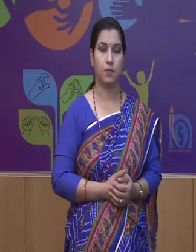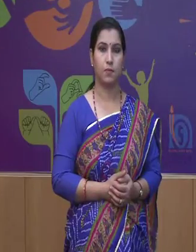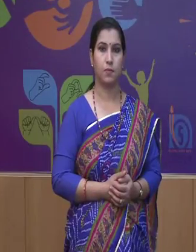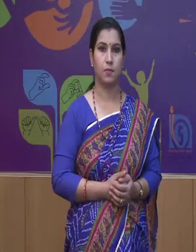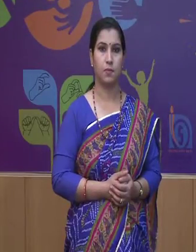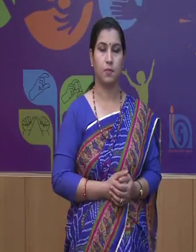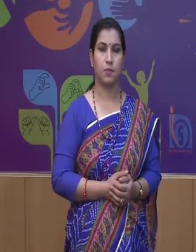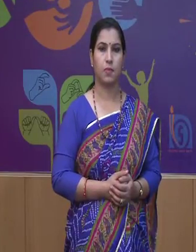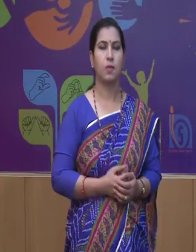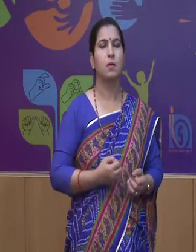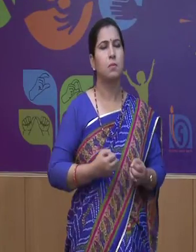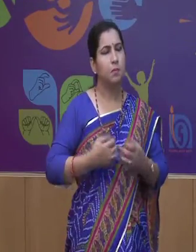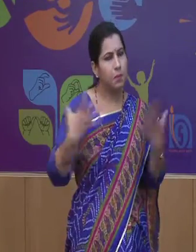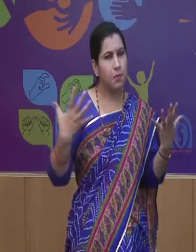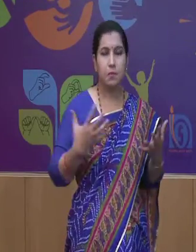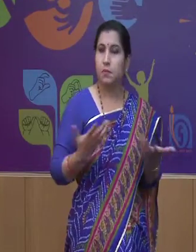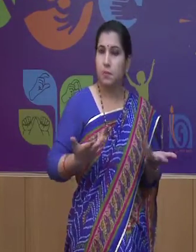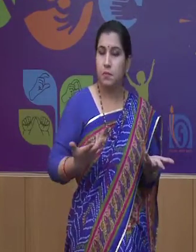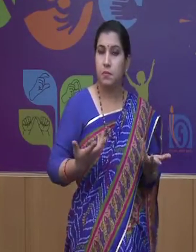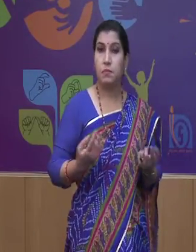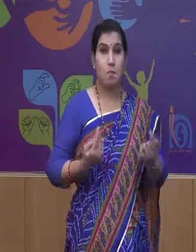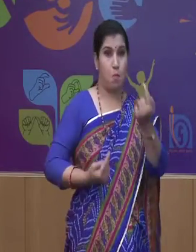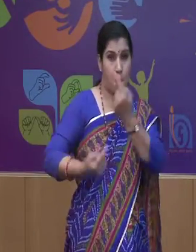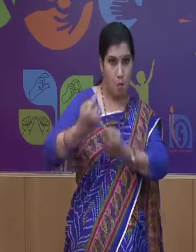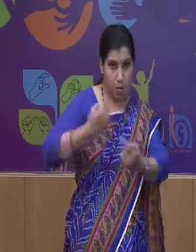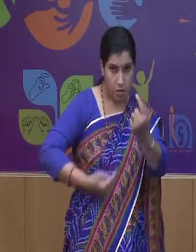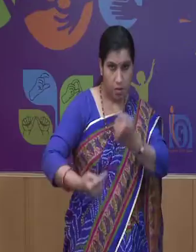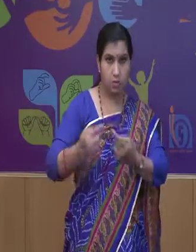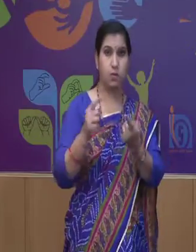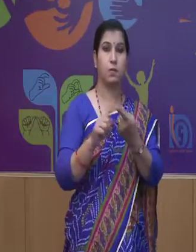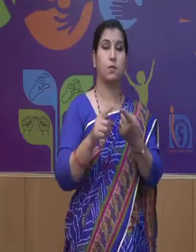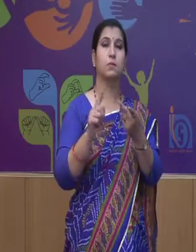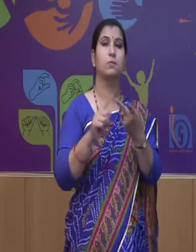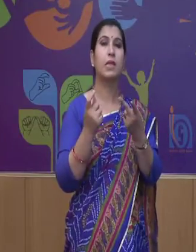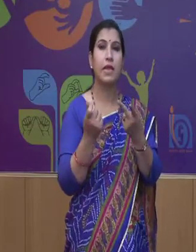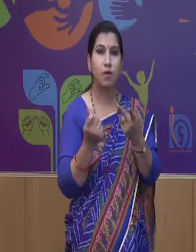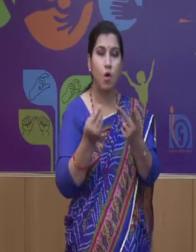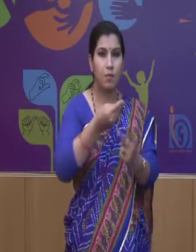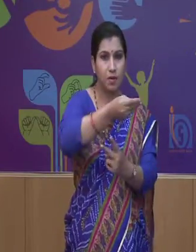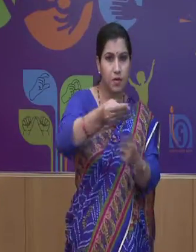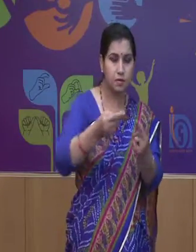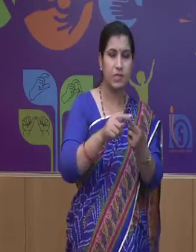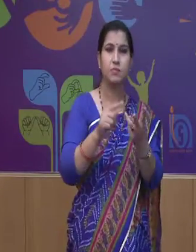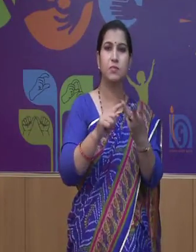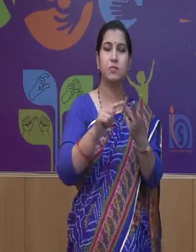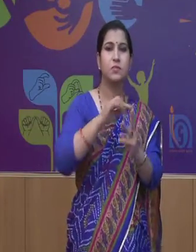Most of the political, economic, and social policies of